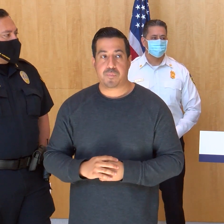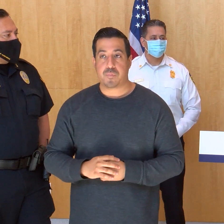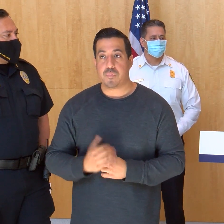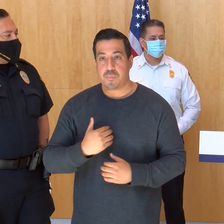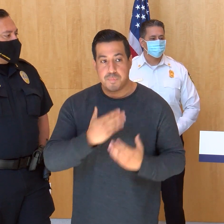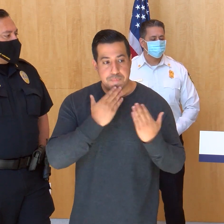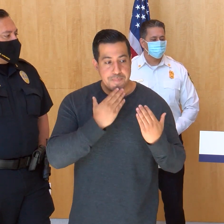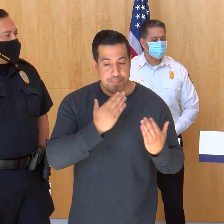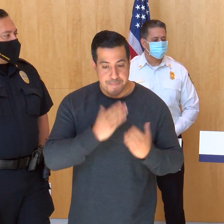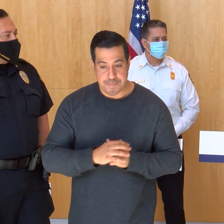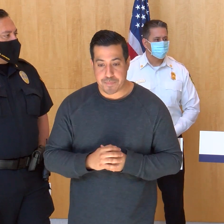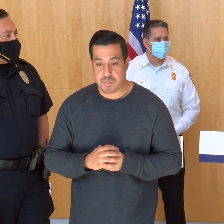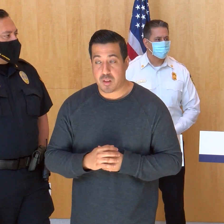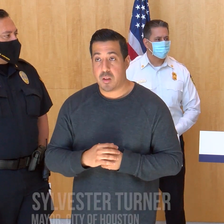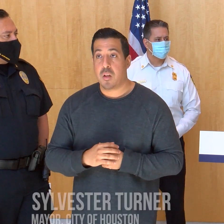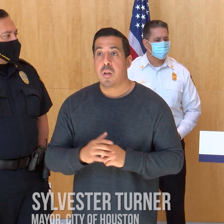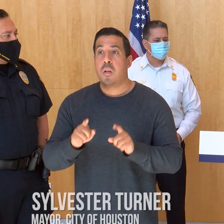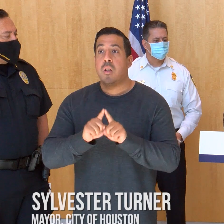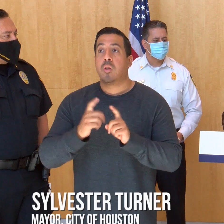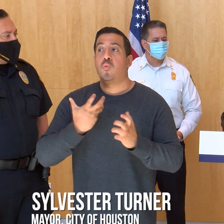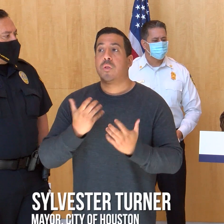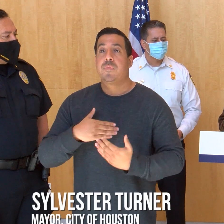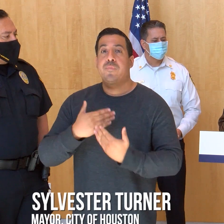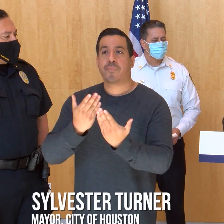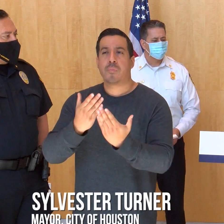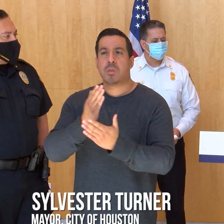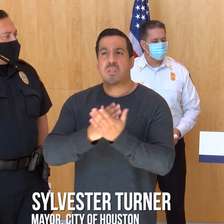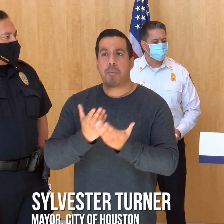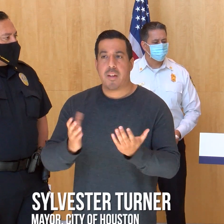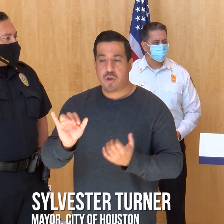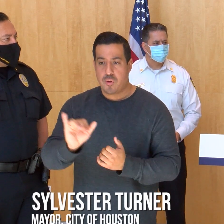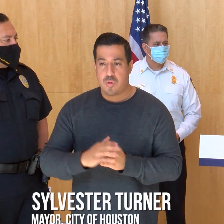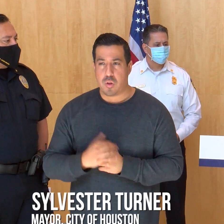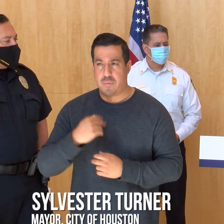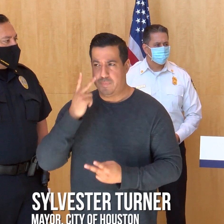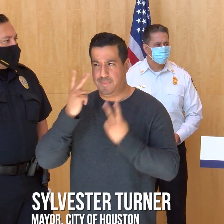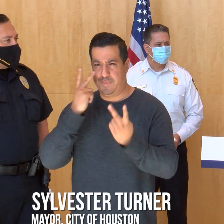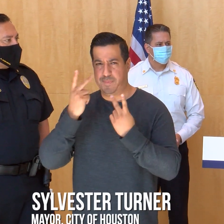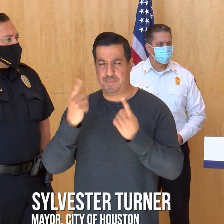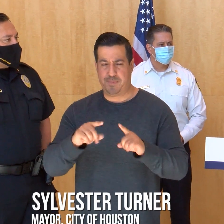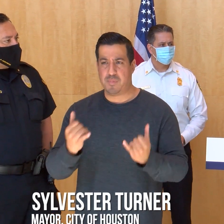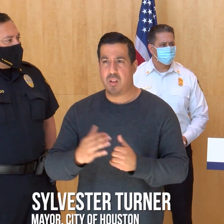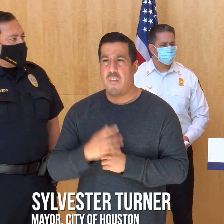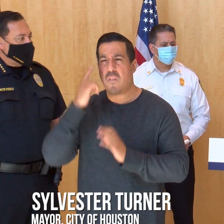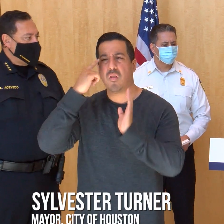And thank you very, very much. Let me address a few things that I've seen. For